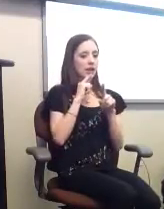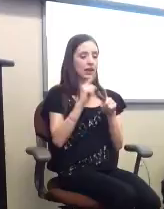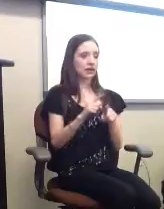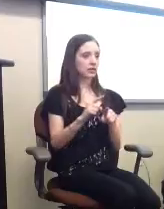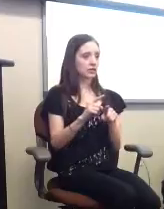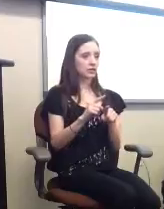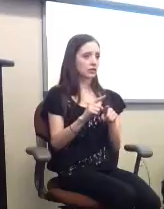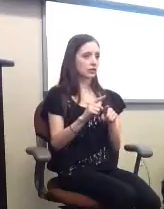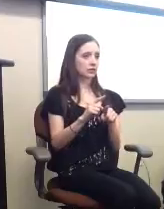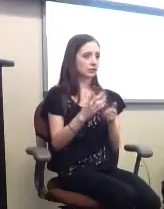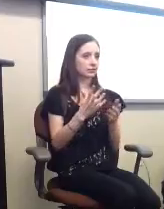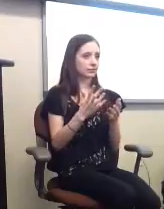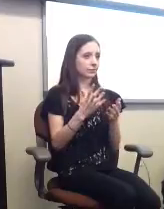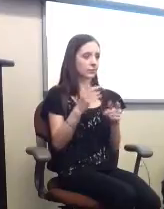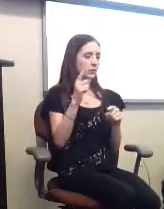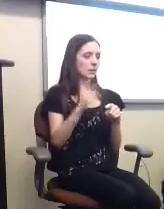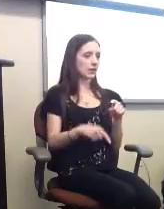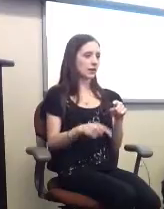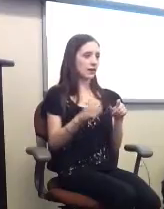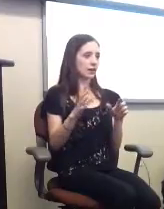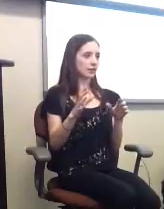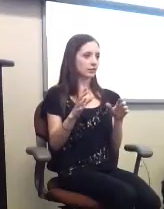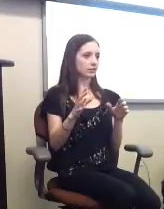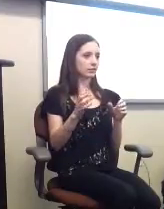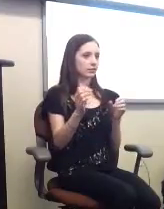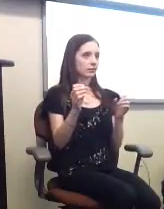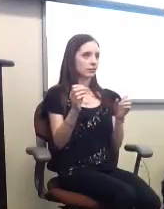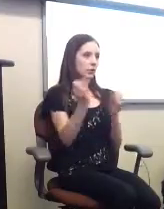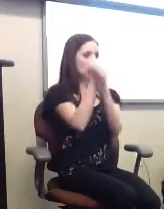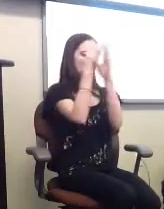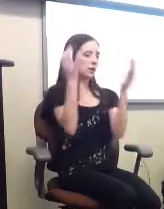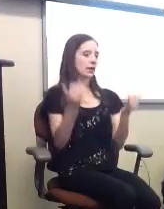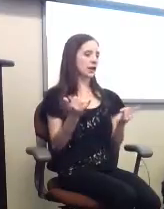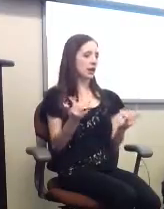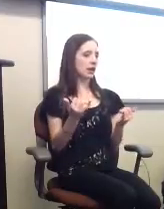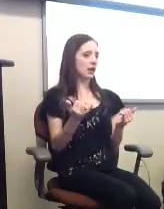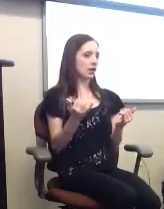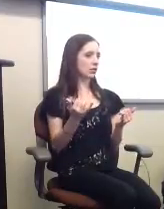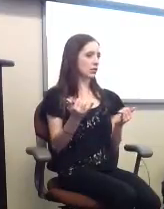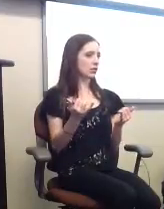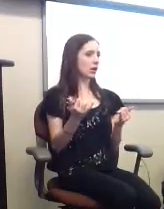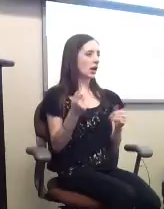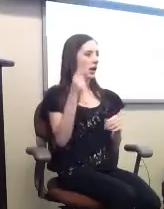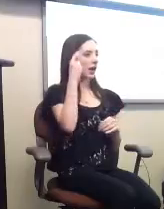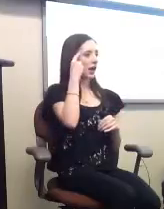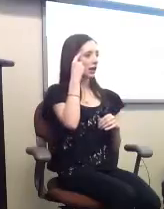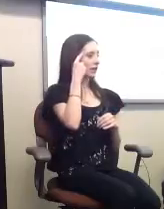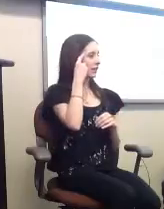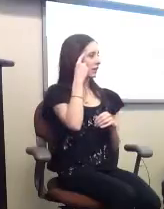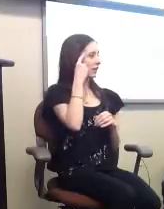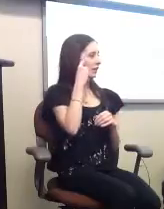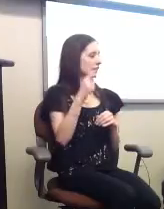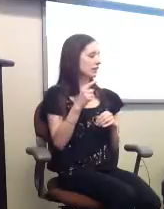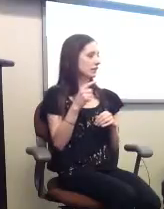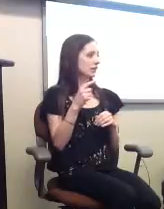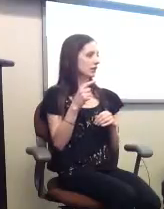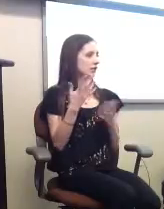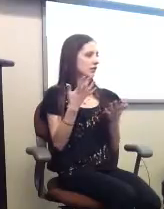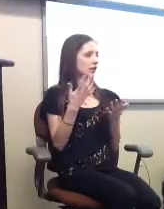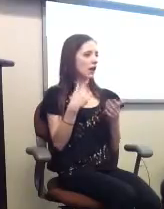way for counselors to figure it out without having to be tax experts. Right. Yeah. So I will, maybe you can give me